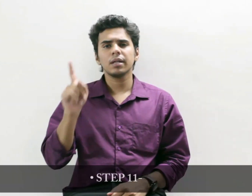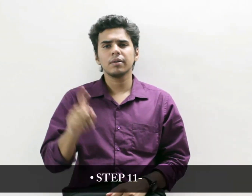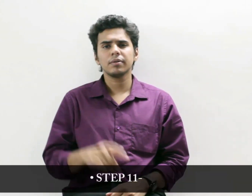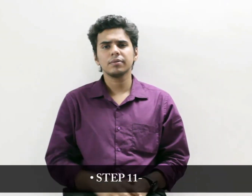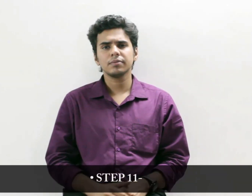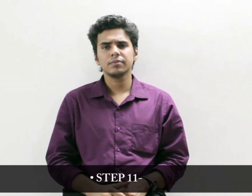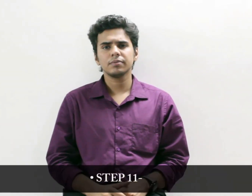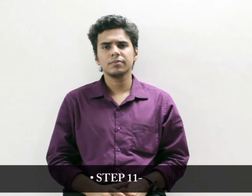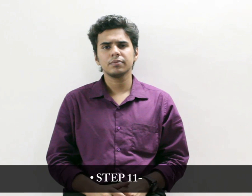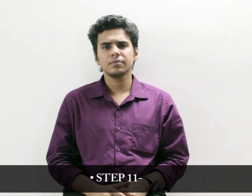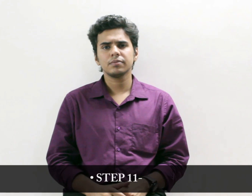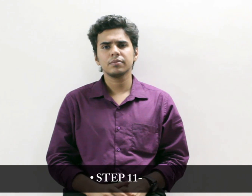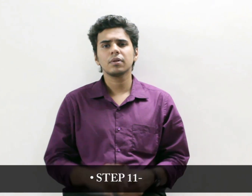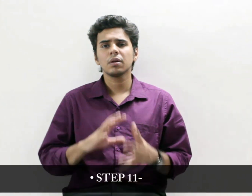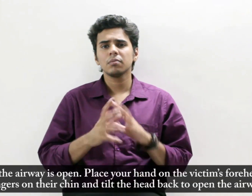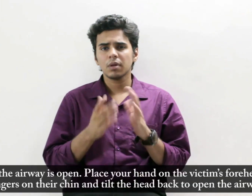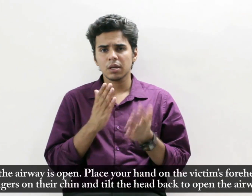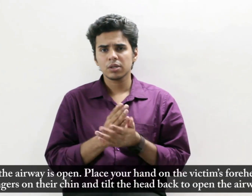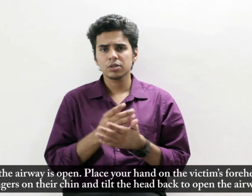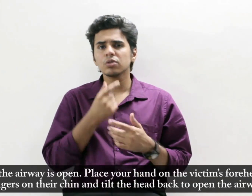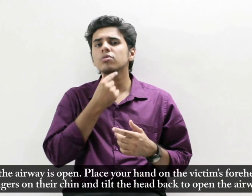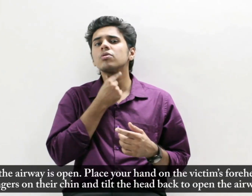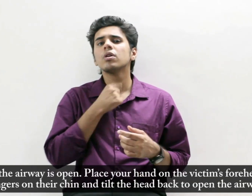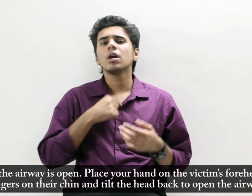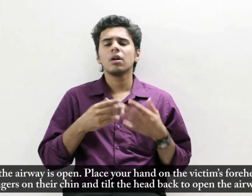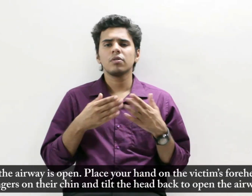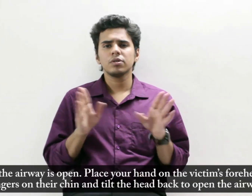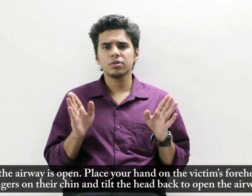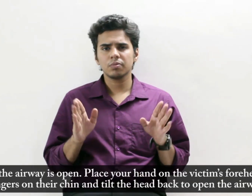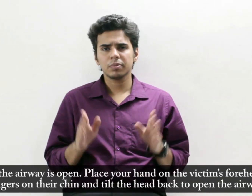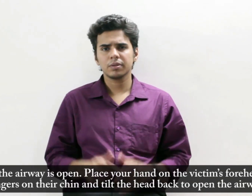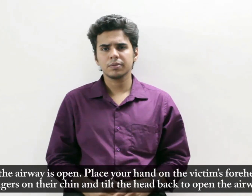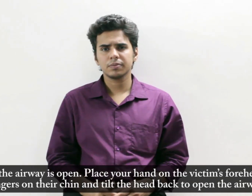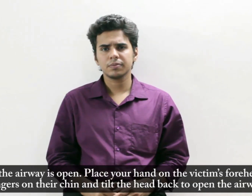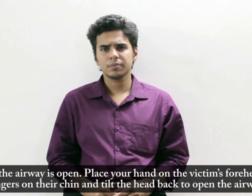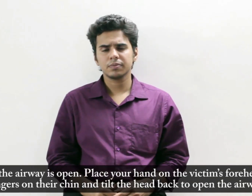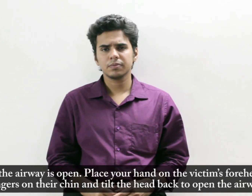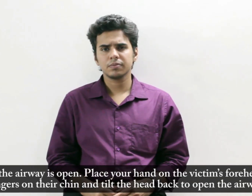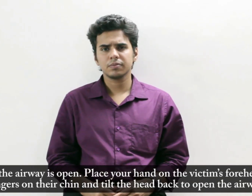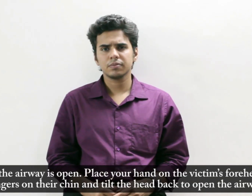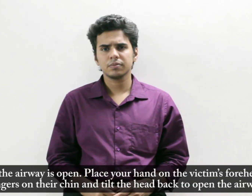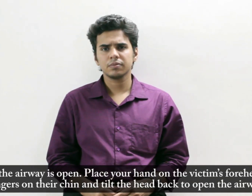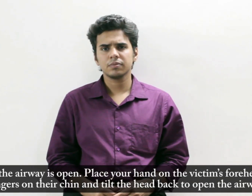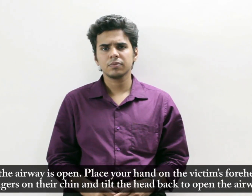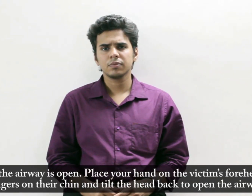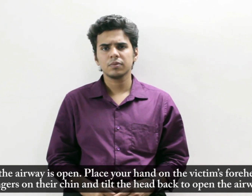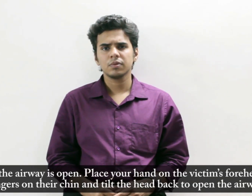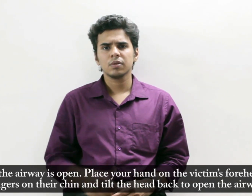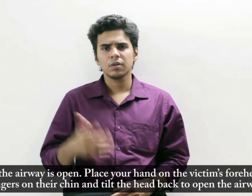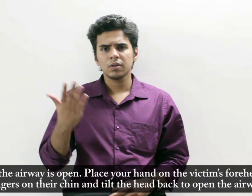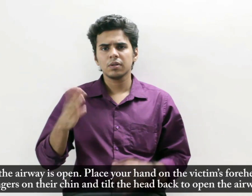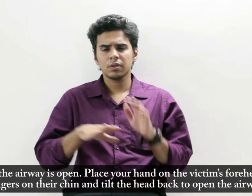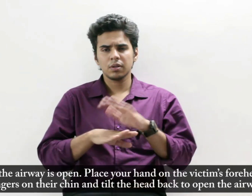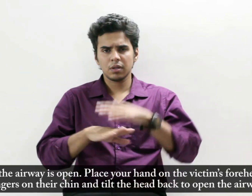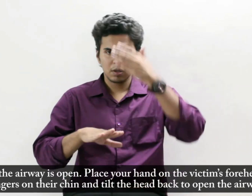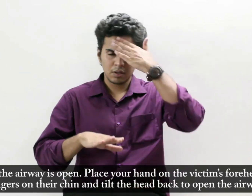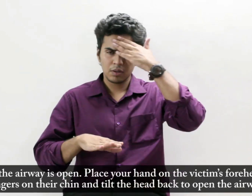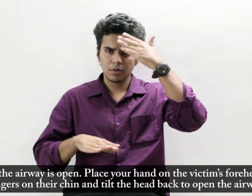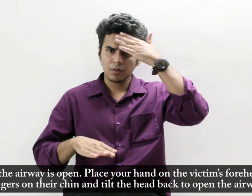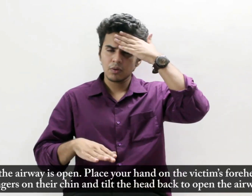Step 11. Make sure the airway is open. Place your hand on the victim's forehead and 2 fingers on